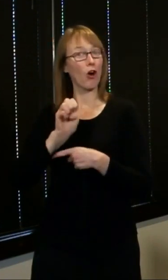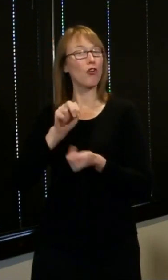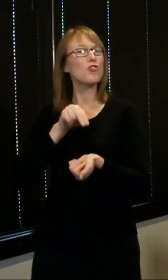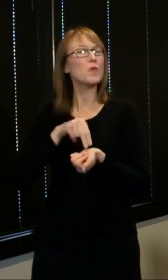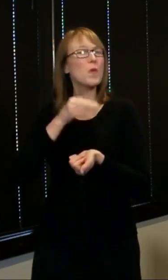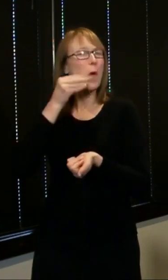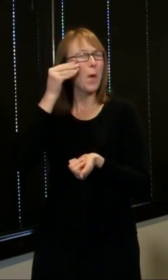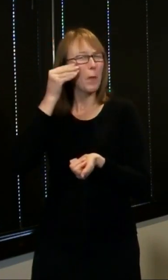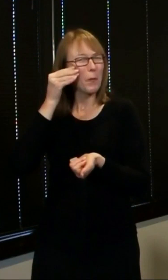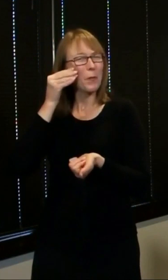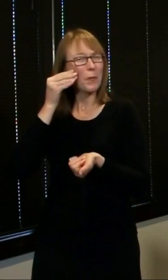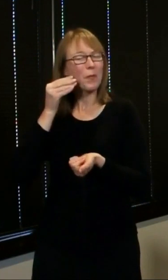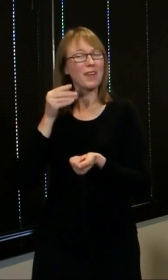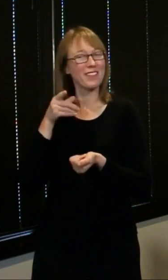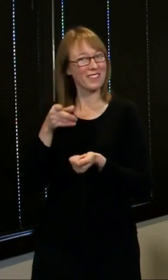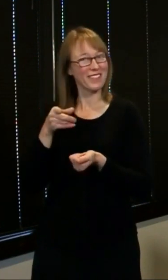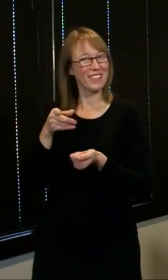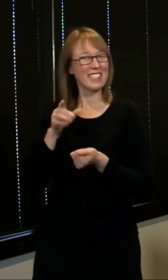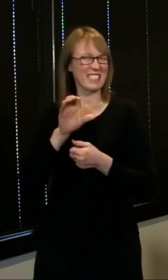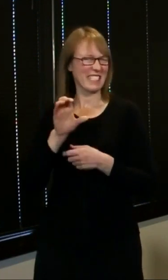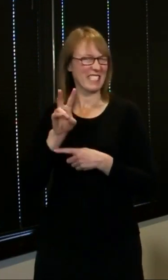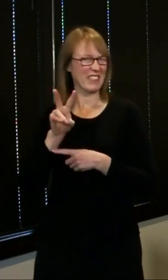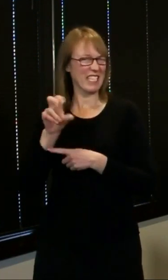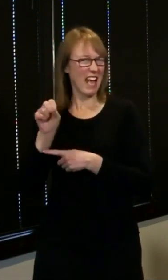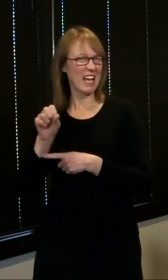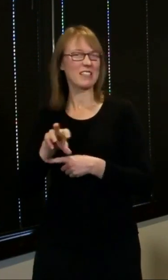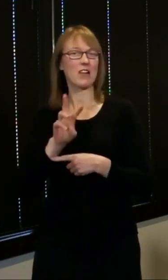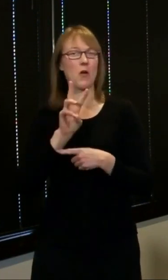and Walgreens. And so this number floats anywhere from